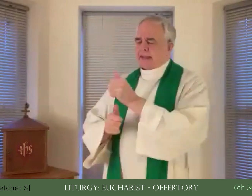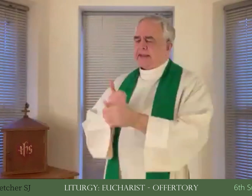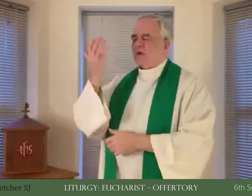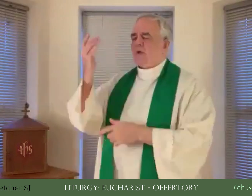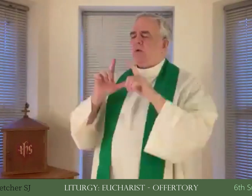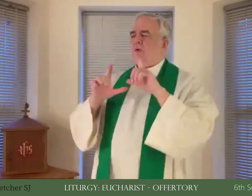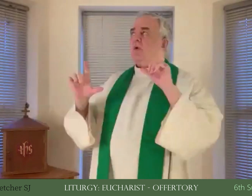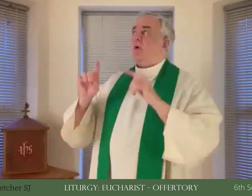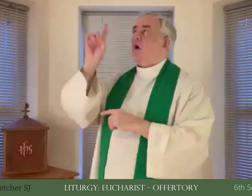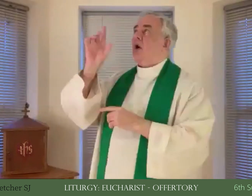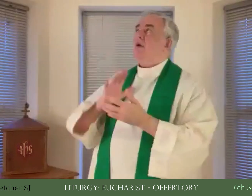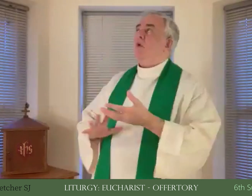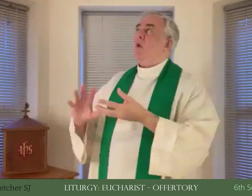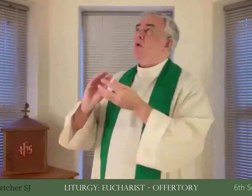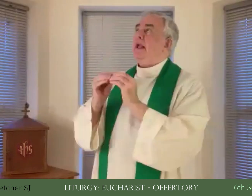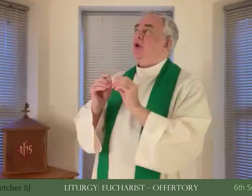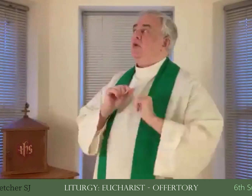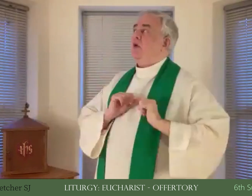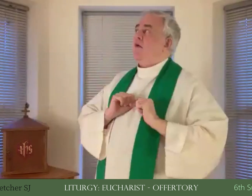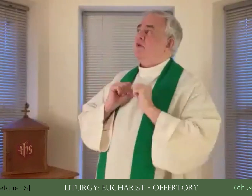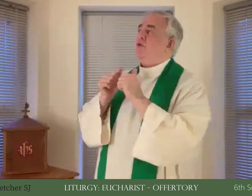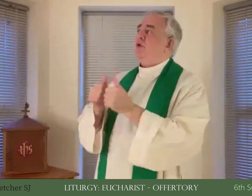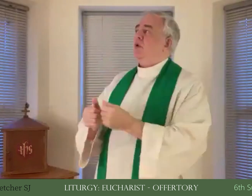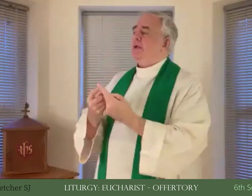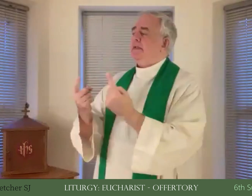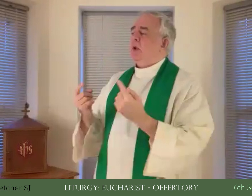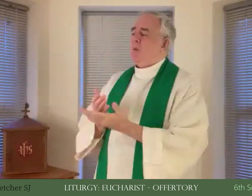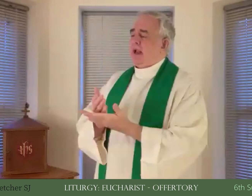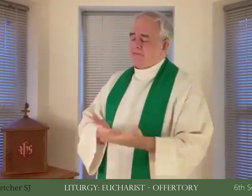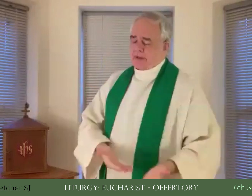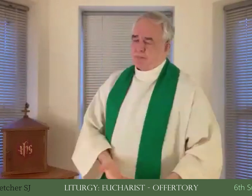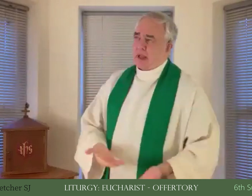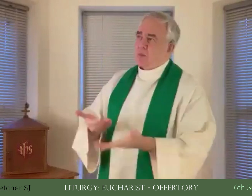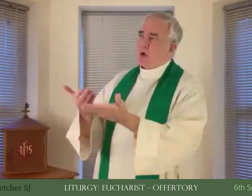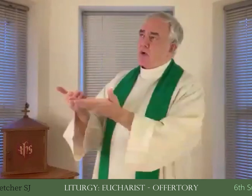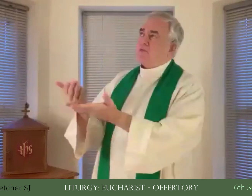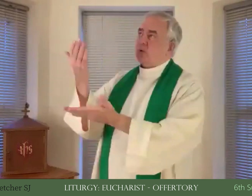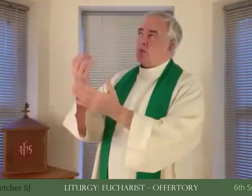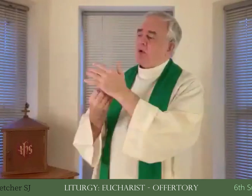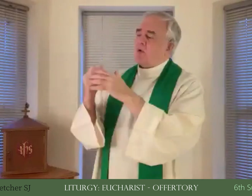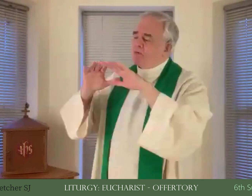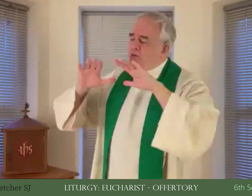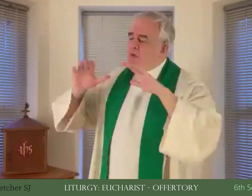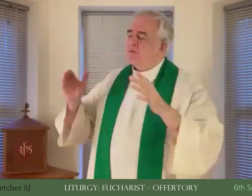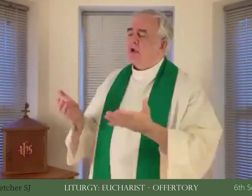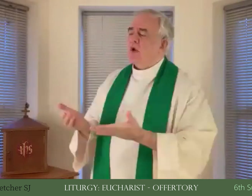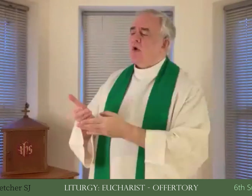Blessed are you, Lord God of all creation, for through your goodness we have this bread we offer you, fruit of the earth,